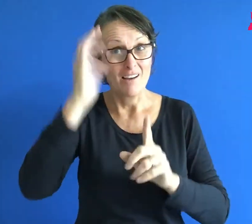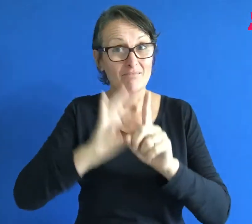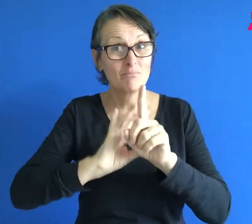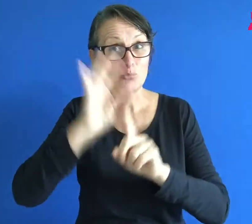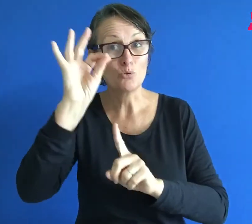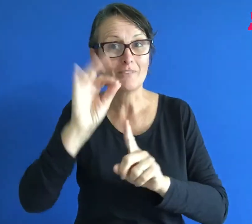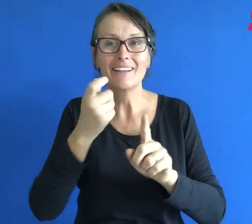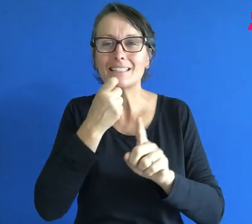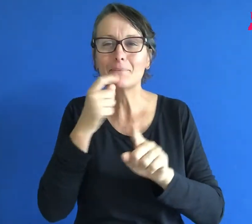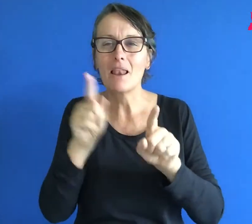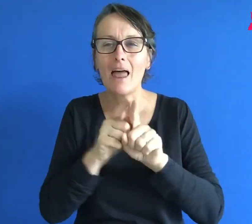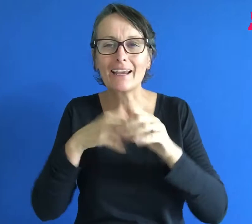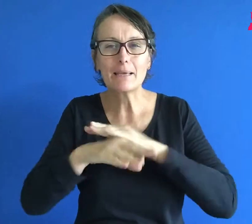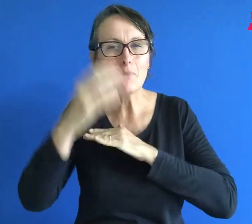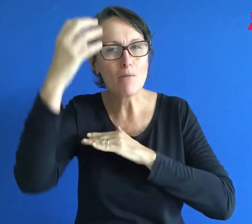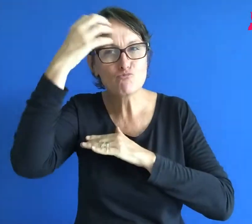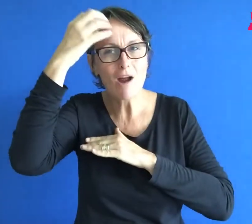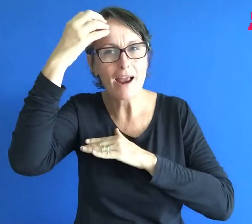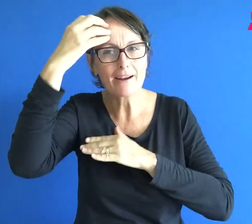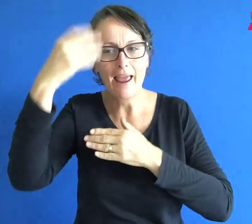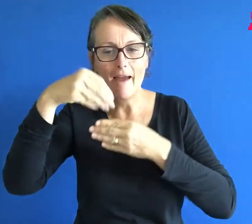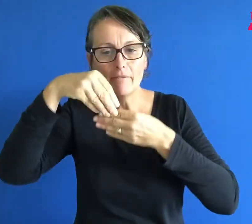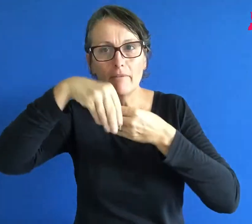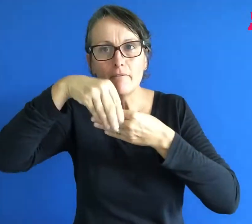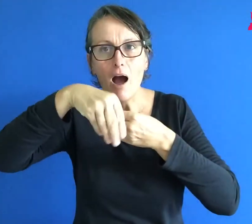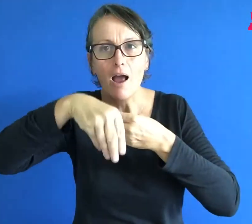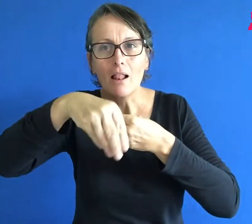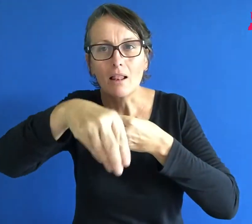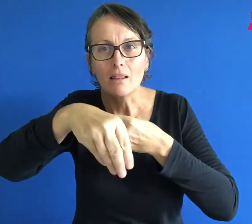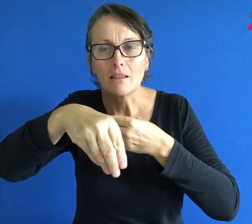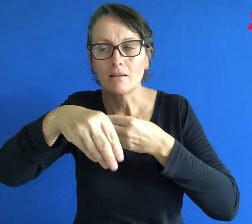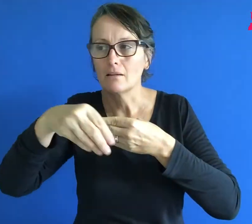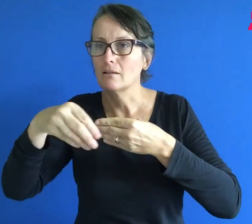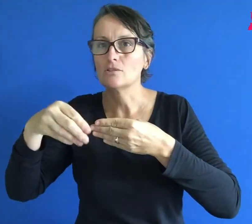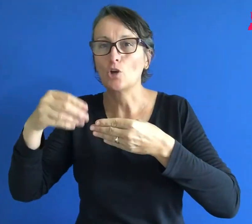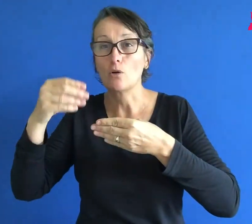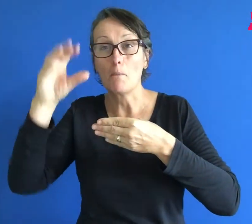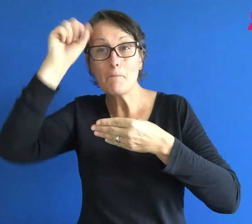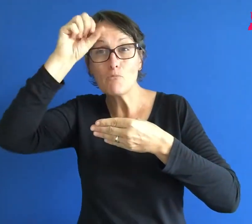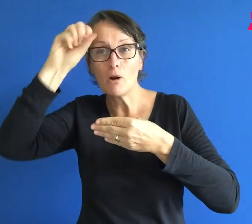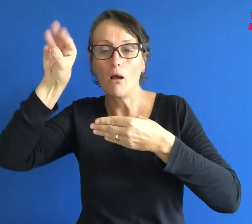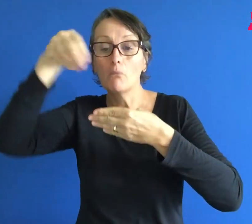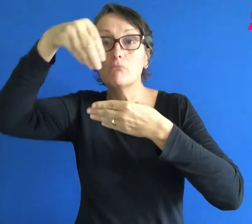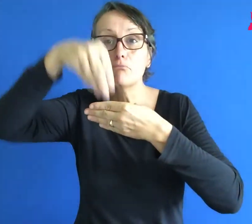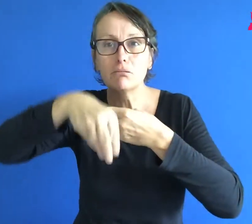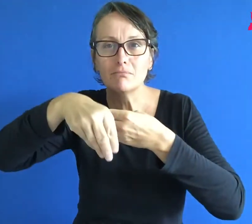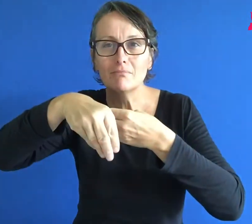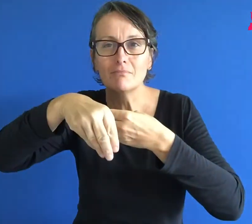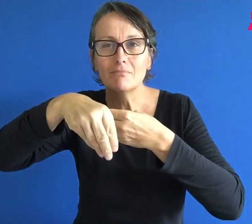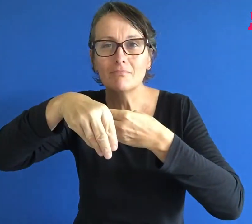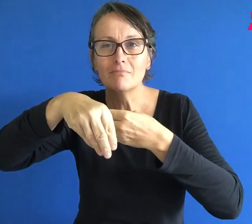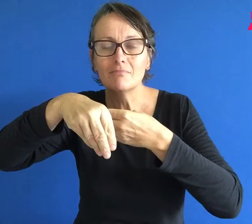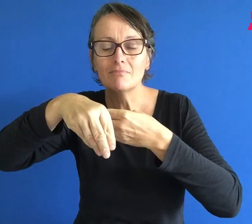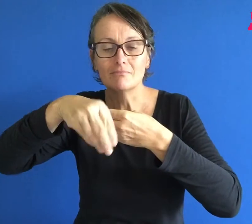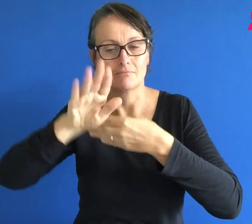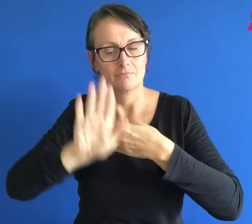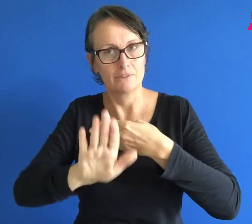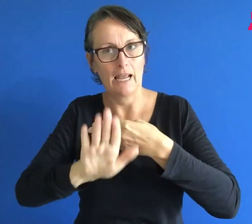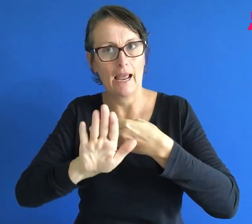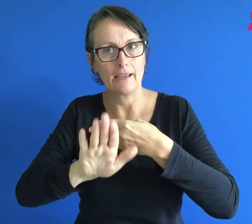away. I can still get it out when I want, but it's put away. It's not in my way anymore.